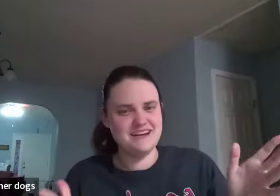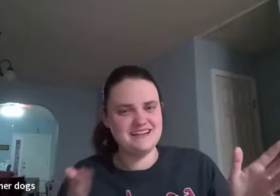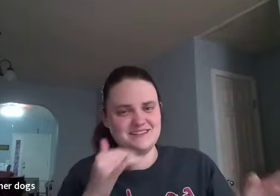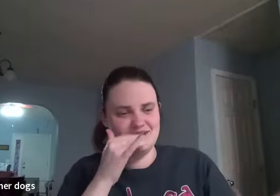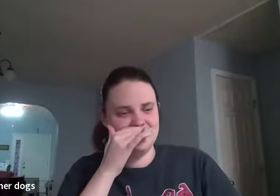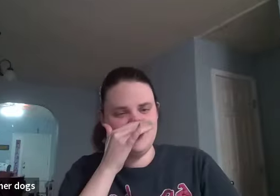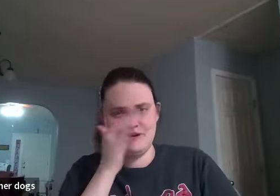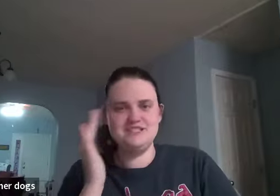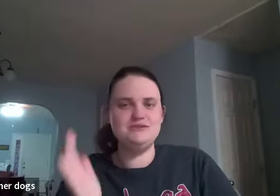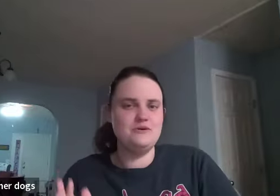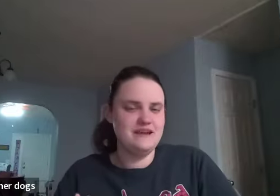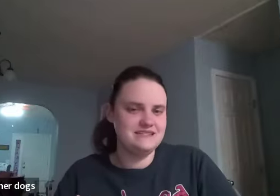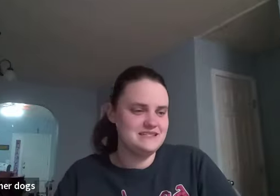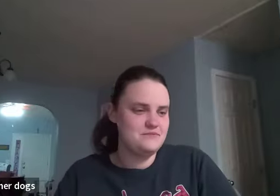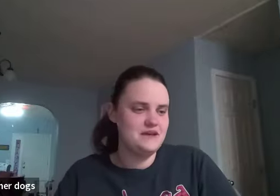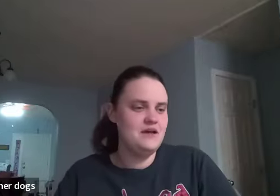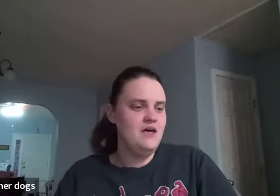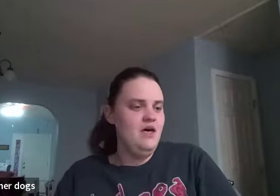can ask a question if they want to, or they can say something.